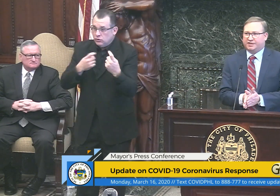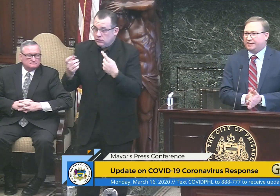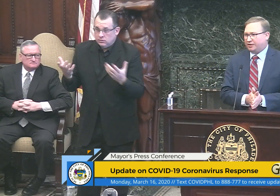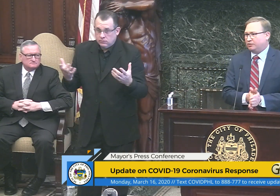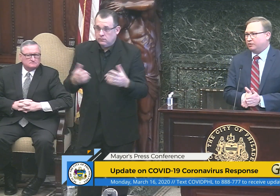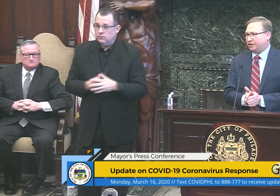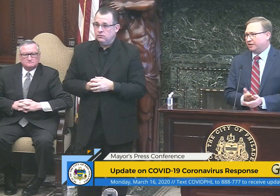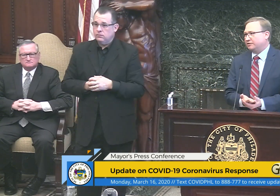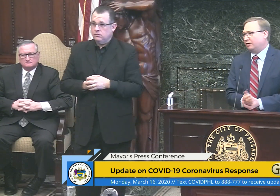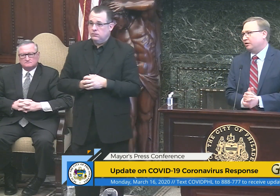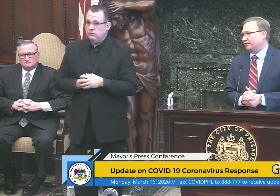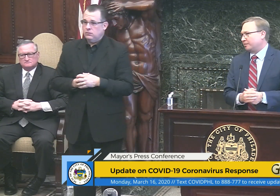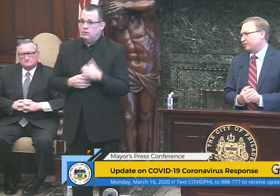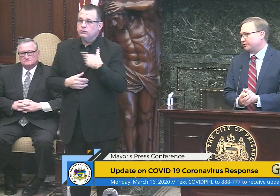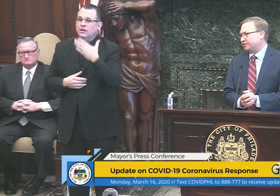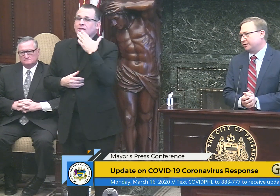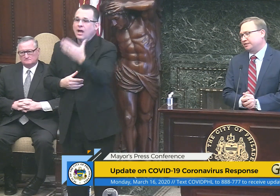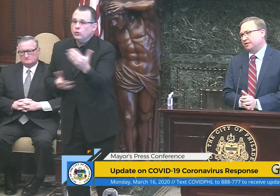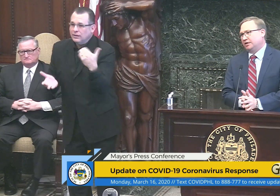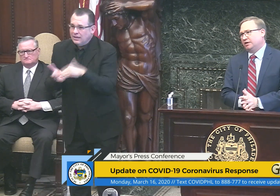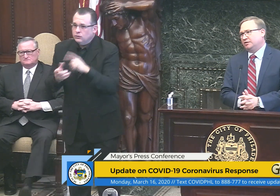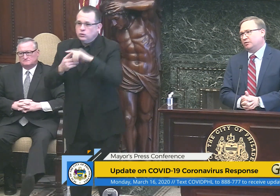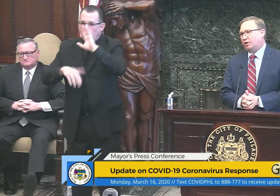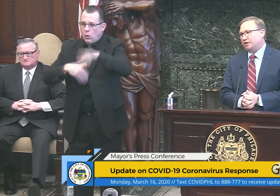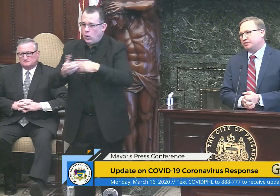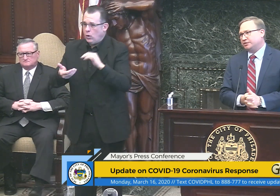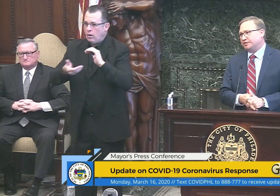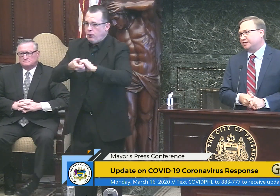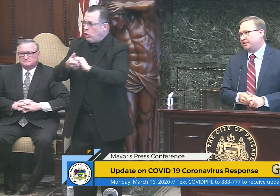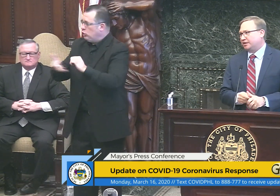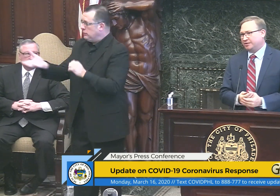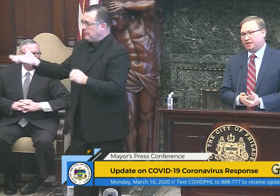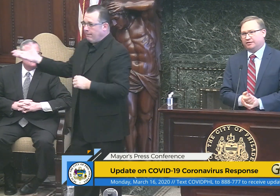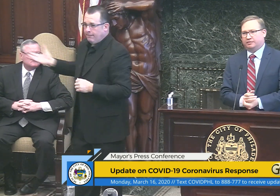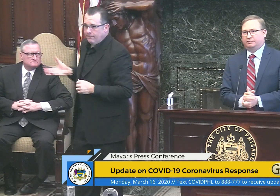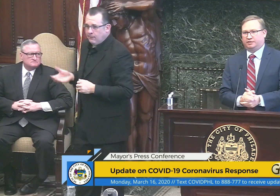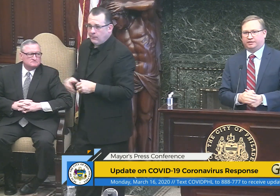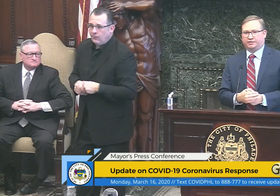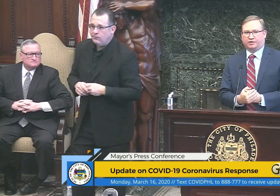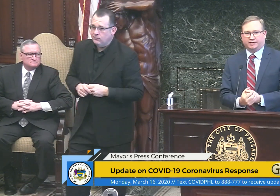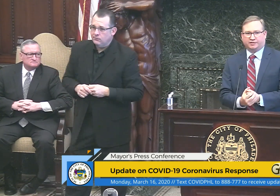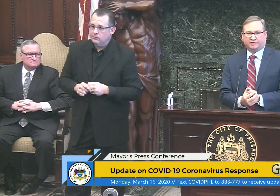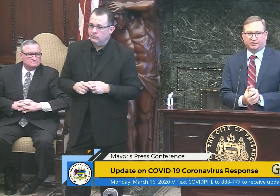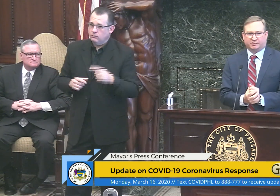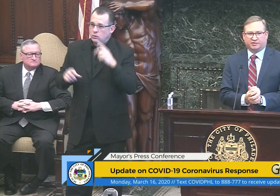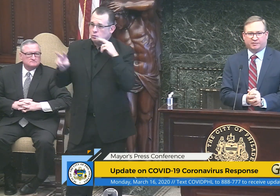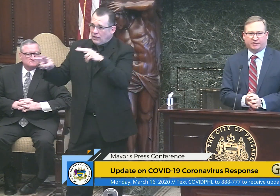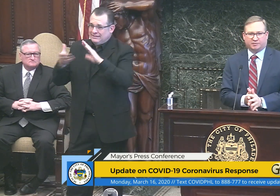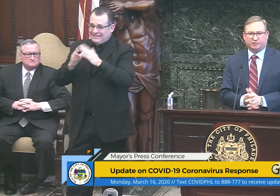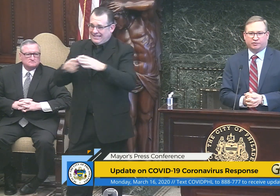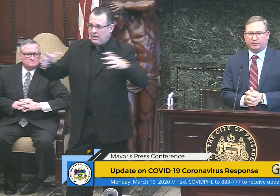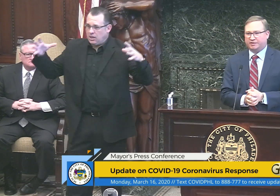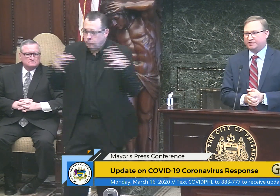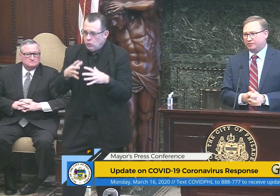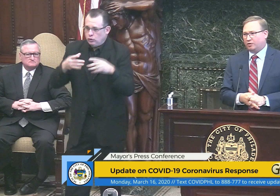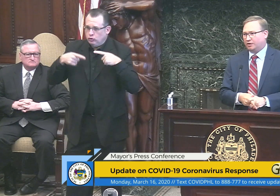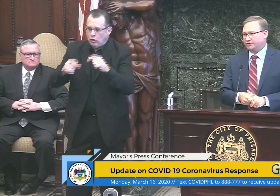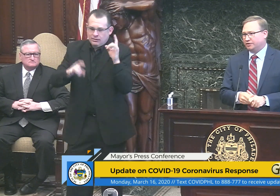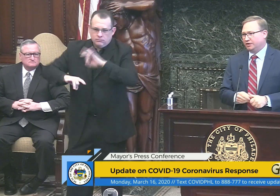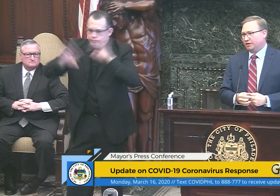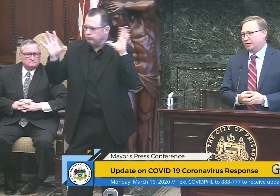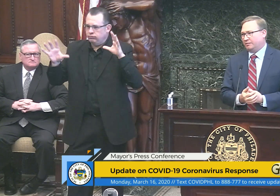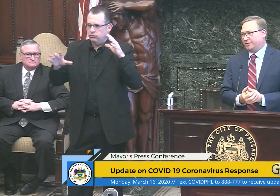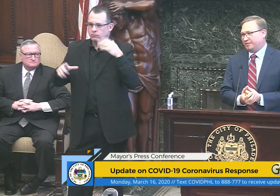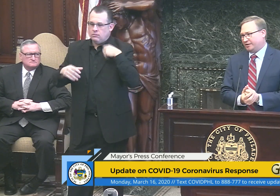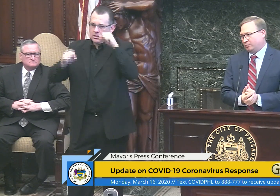to say thank you again to all of our partners in this. To watch the city come together in this crisis has been something that's been truly amazing to